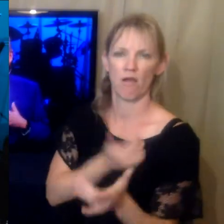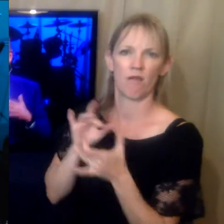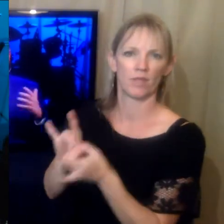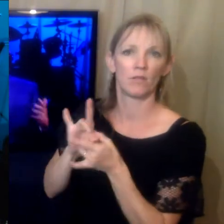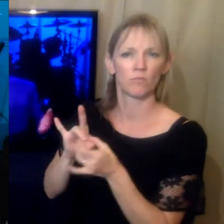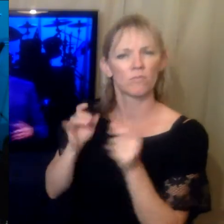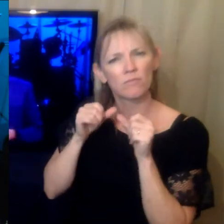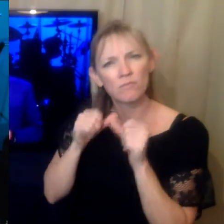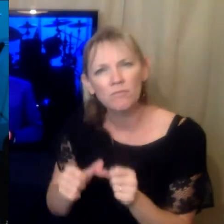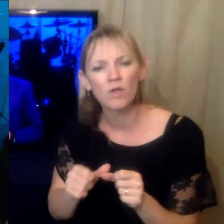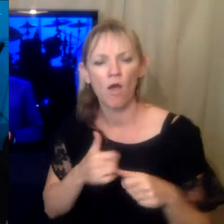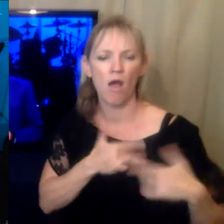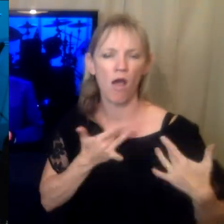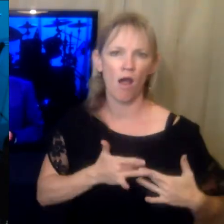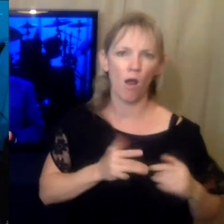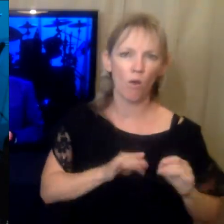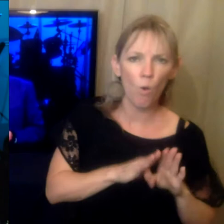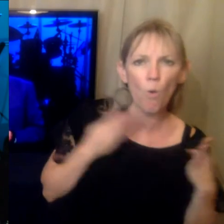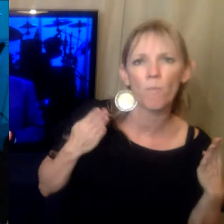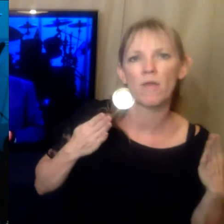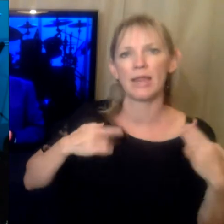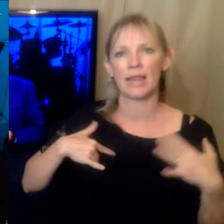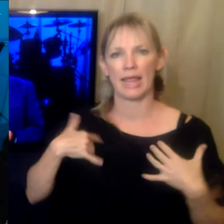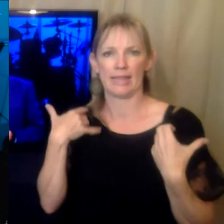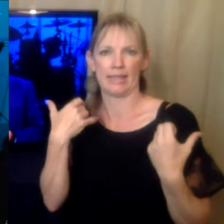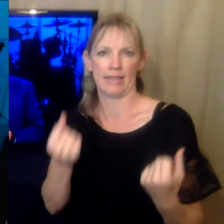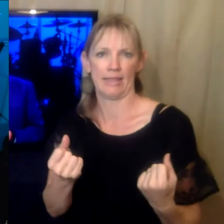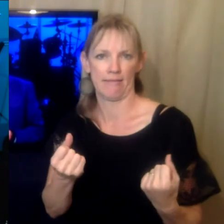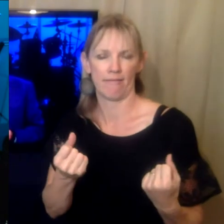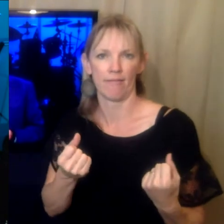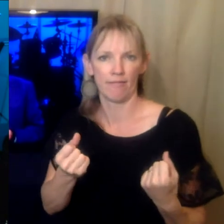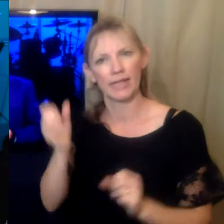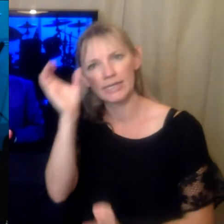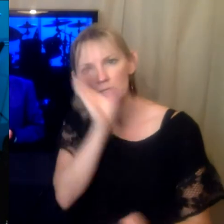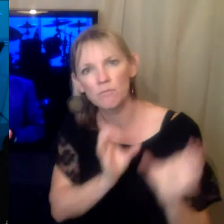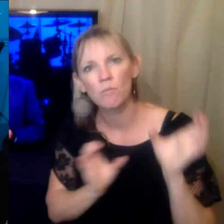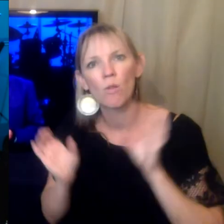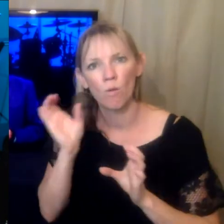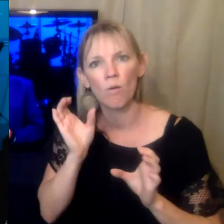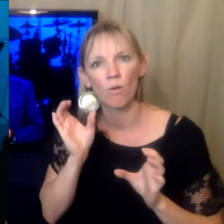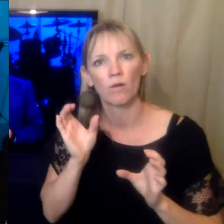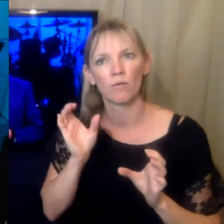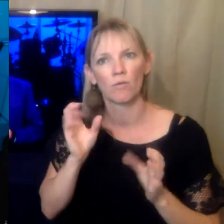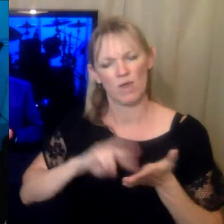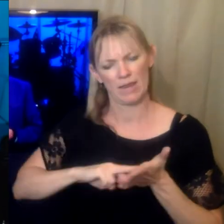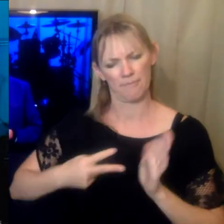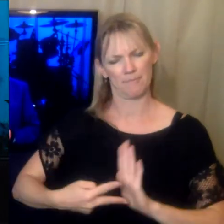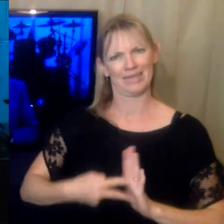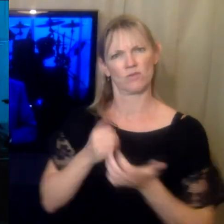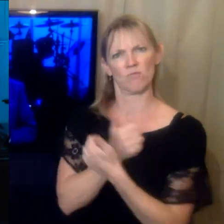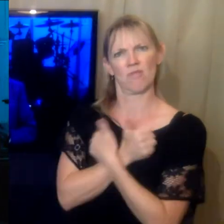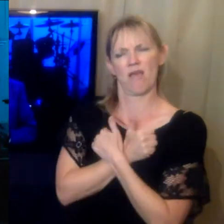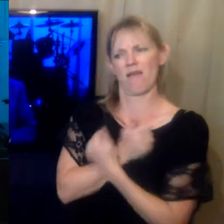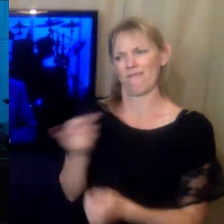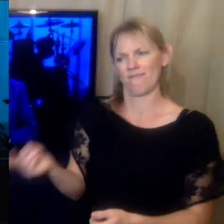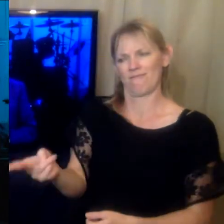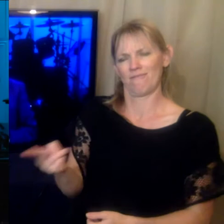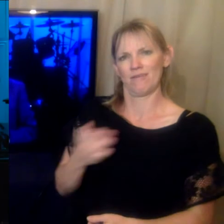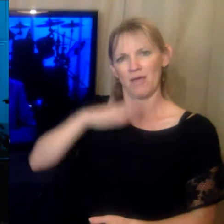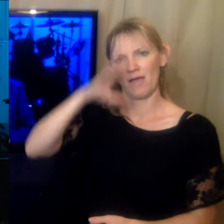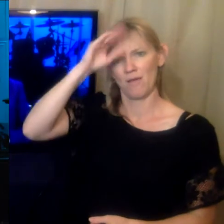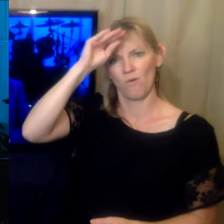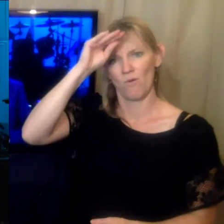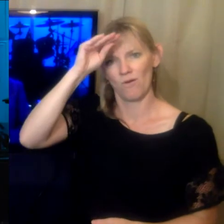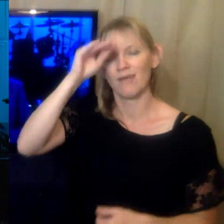to continue to open my heart, and to continue to explore what it means to love them. And I love my boys, and I love my